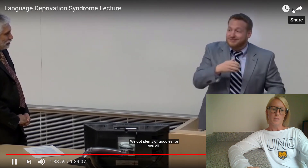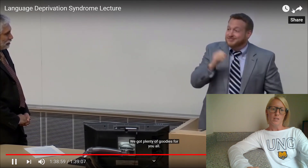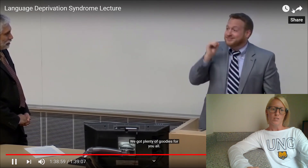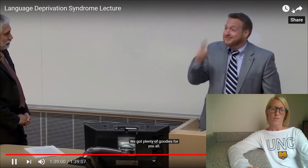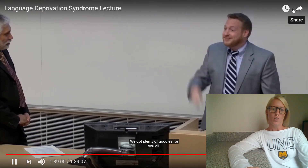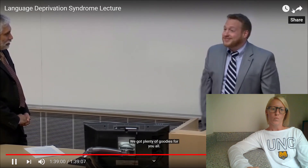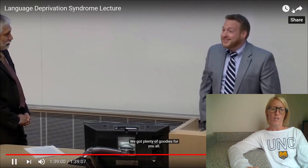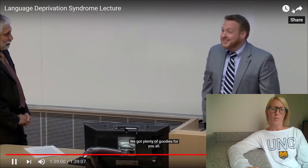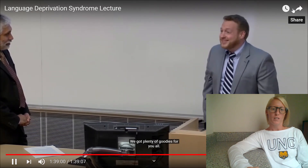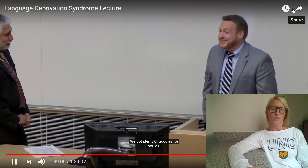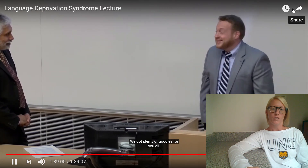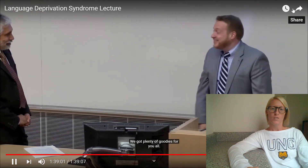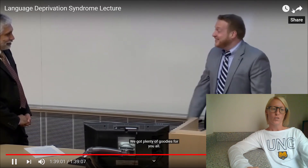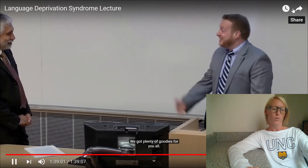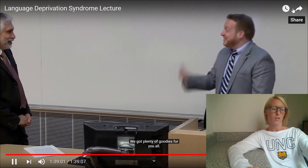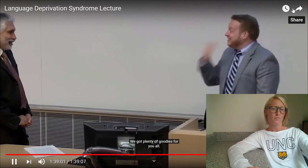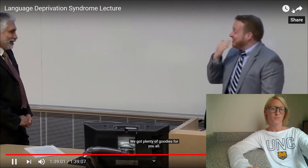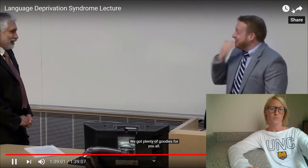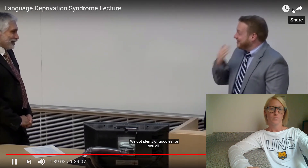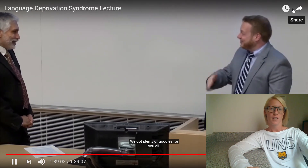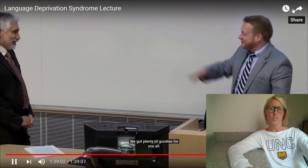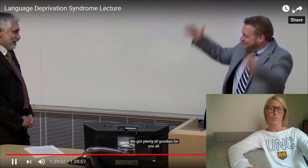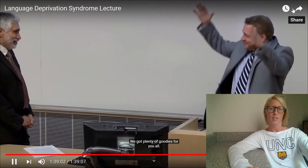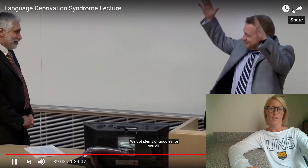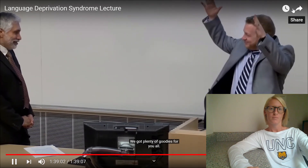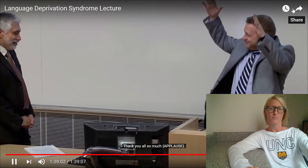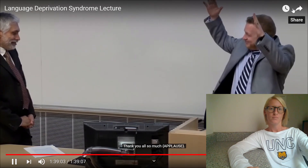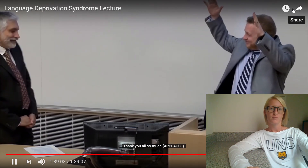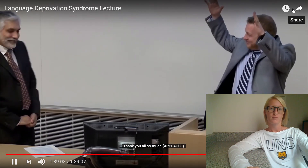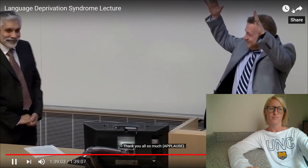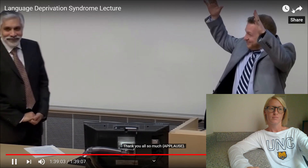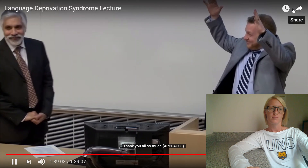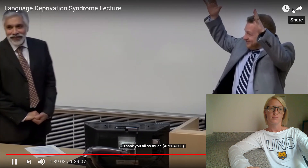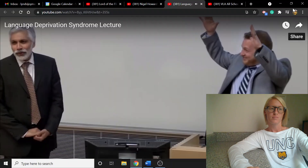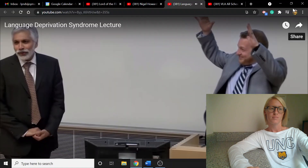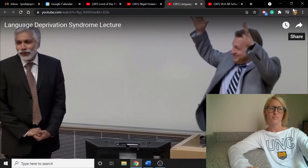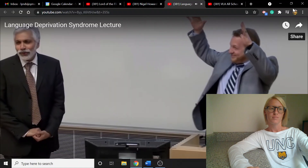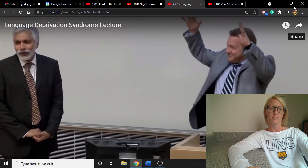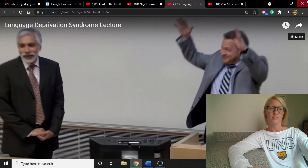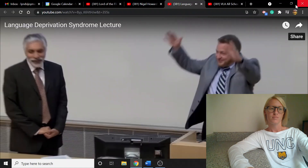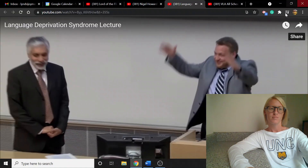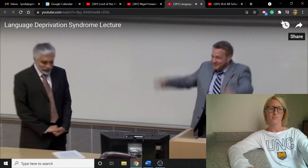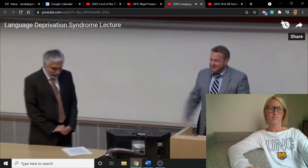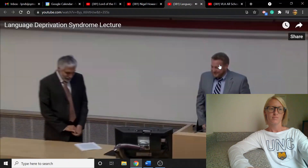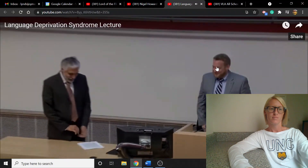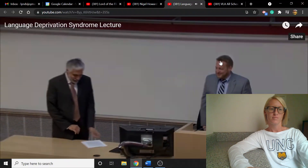We've got plenty of goodies for you all. Thank you again. Thank you all so much.